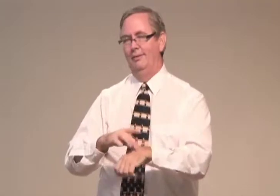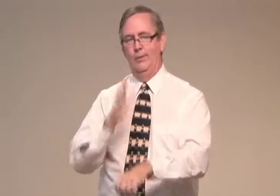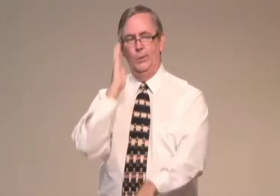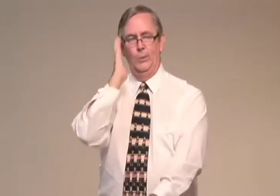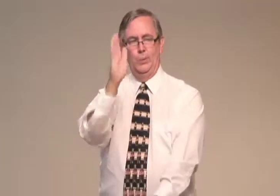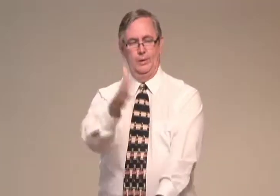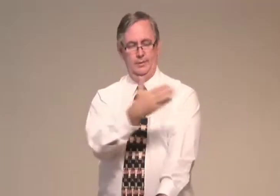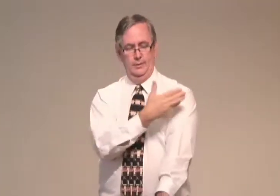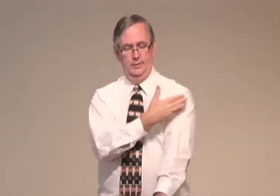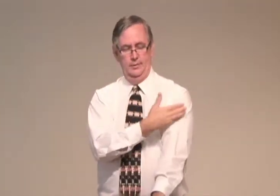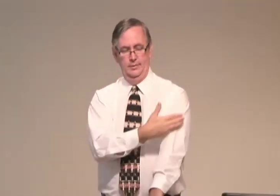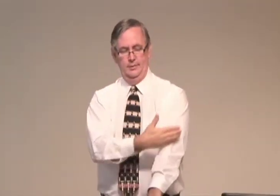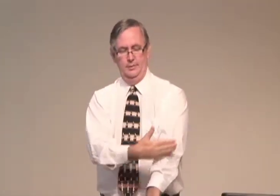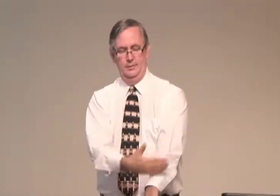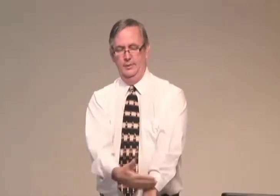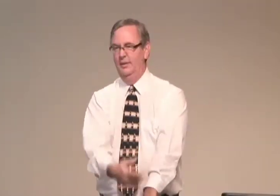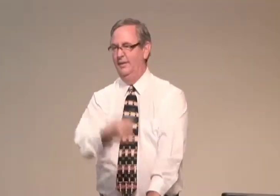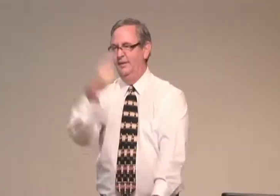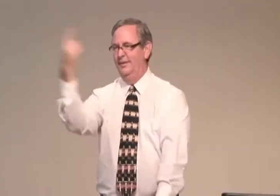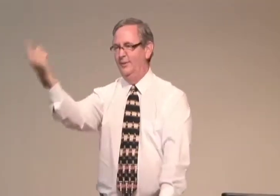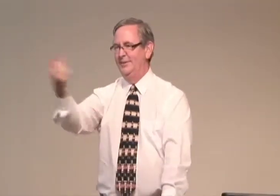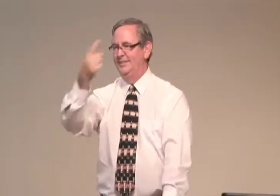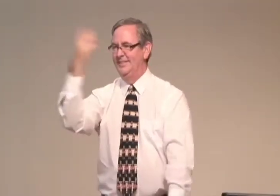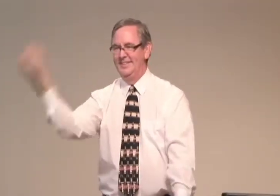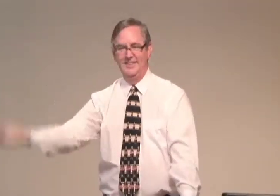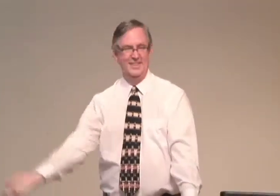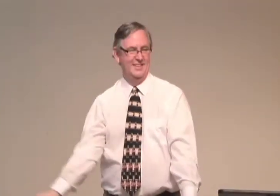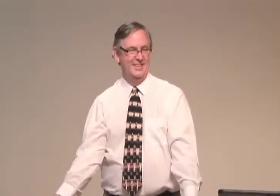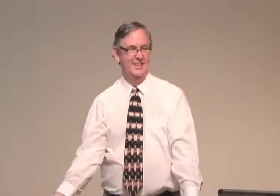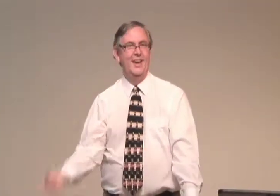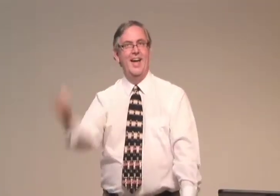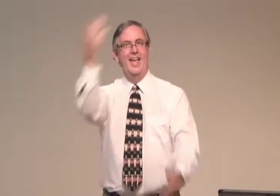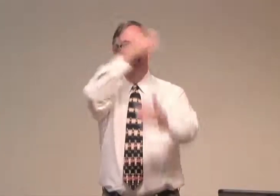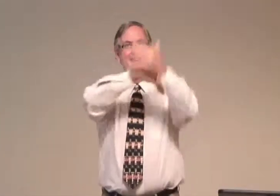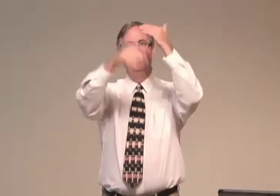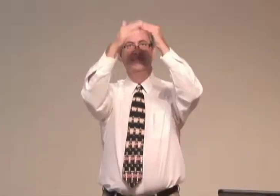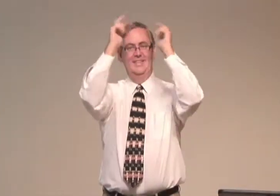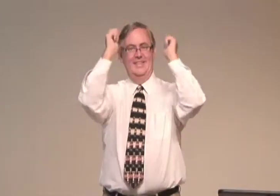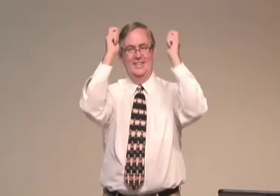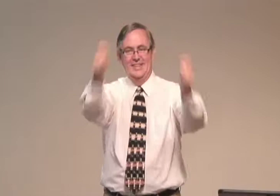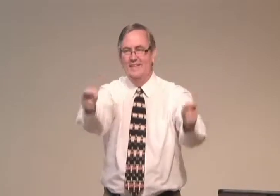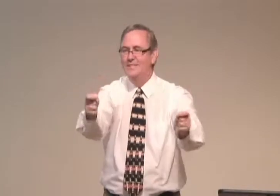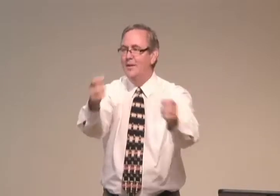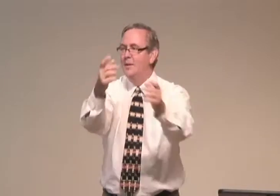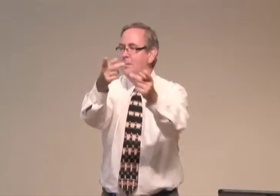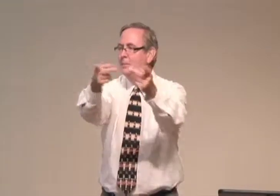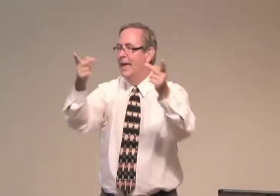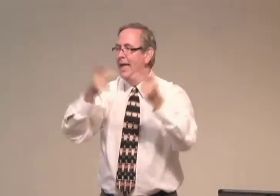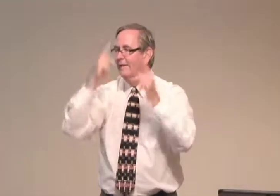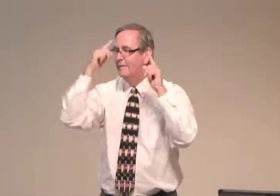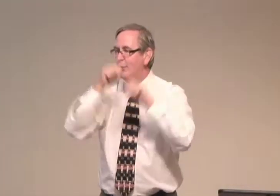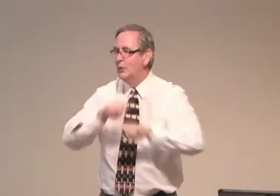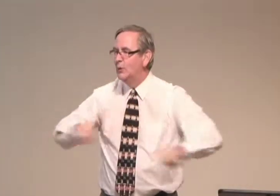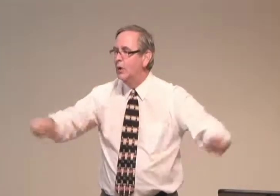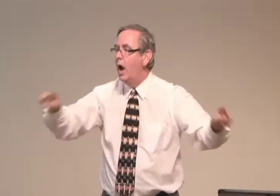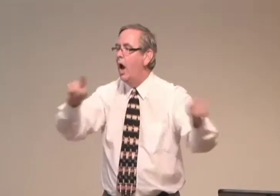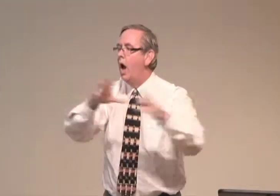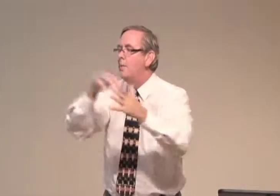it's not permanent and it's going to deteriorate. Everything deteriorates on earth. God is going to give you